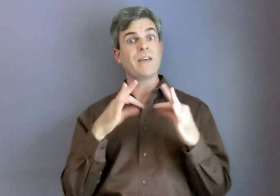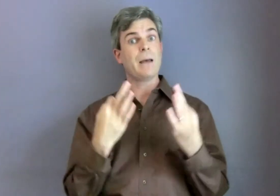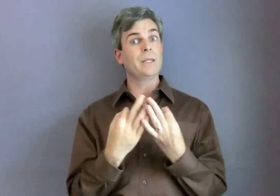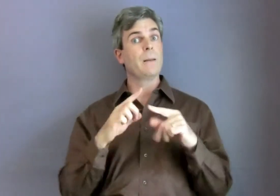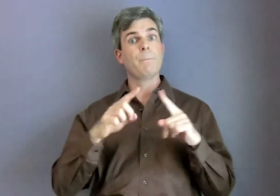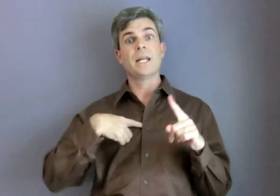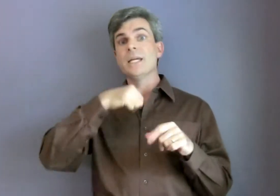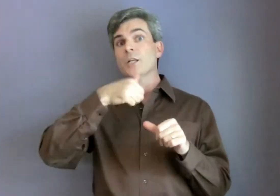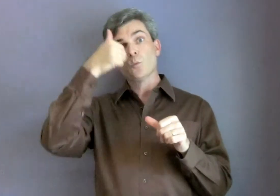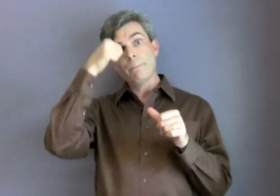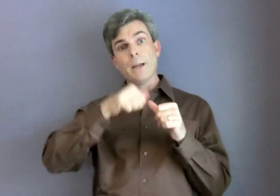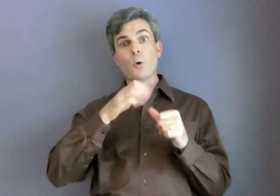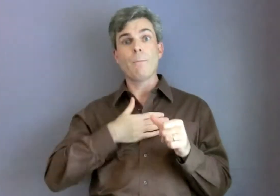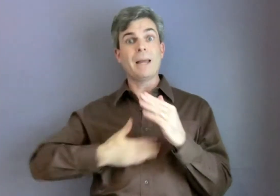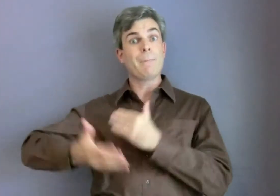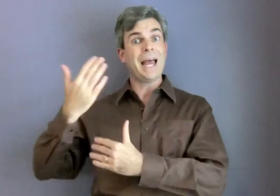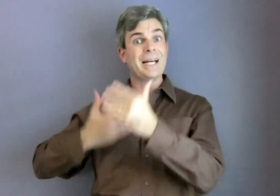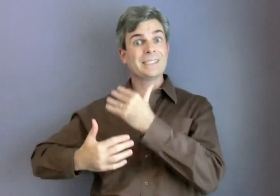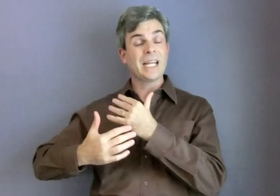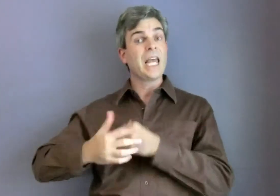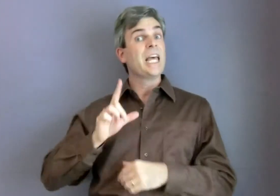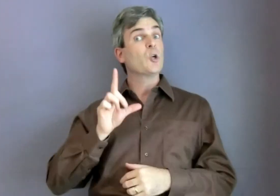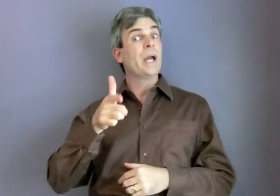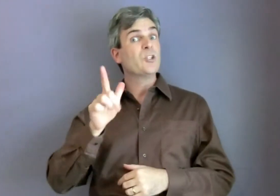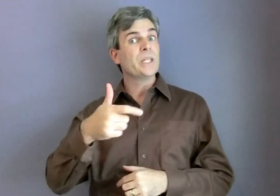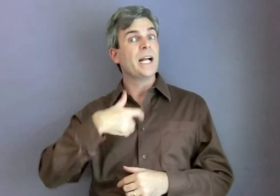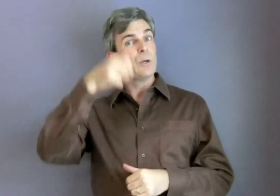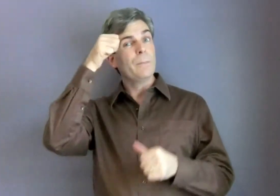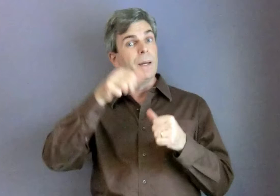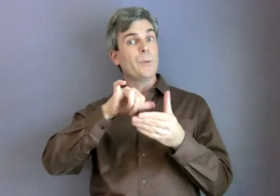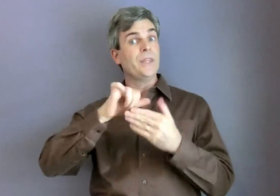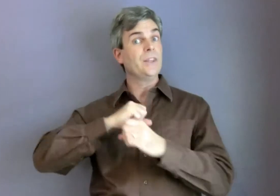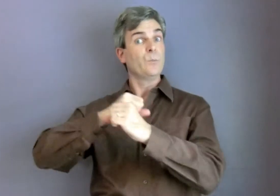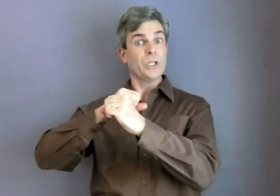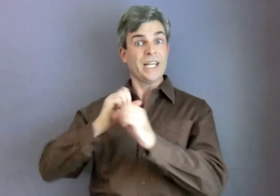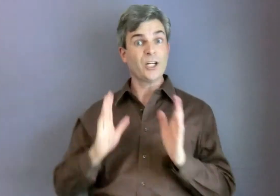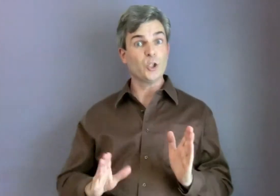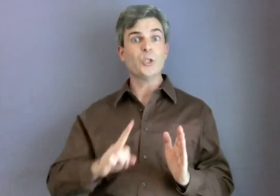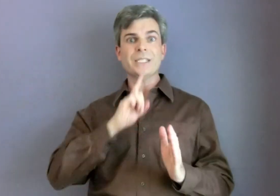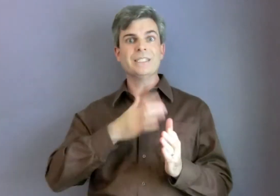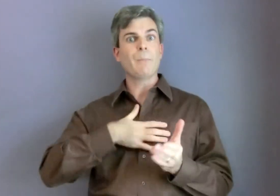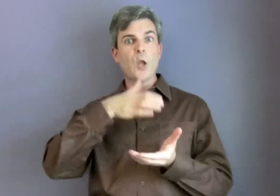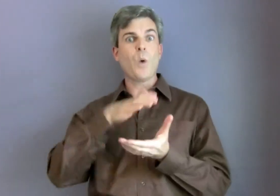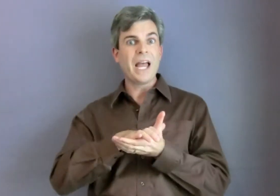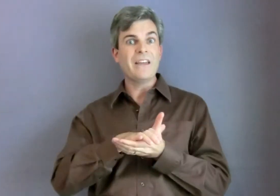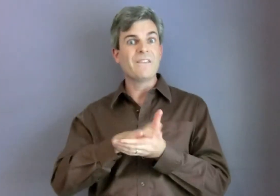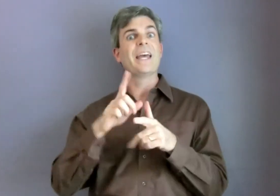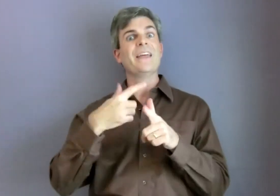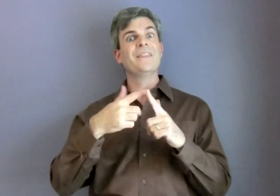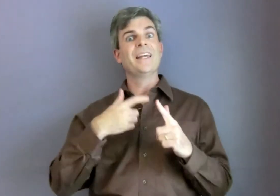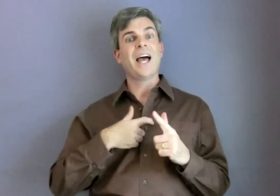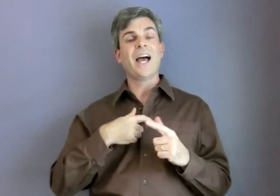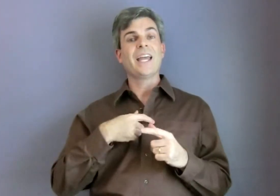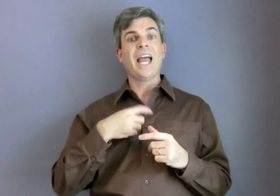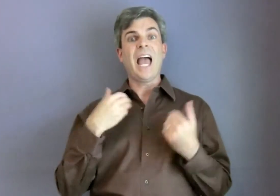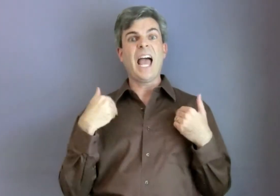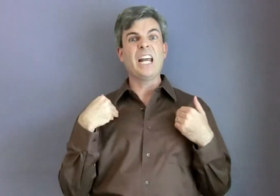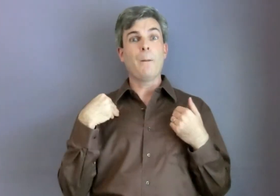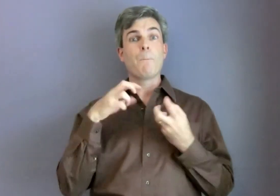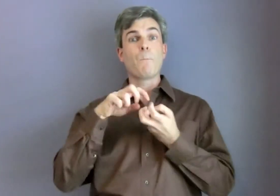wife. And I whispered the good news through my broken jaw, which was wired shut, to my night nurse. And the following morning, my mother came to